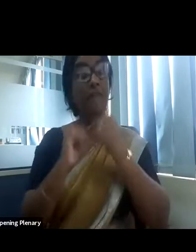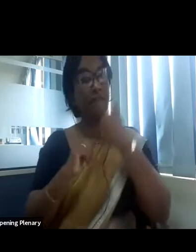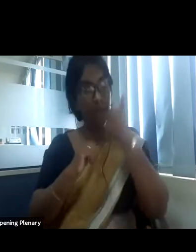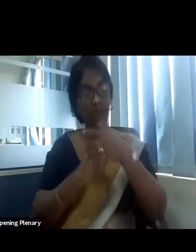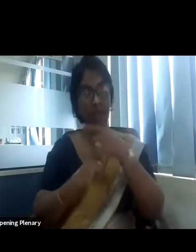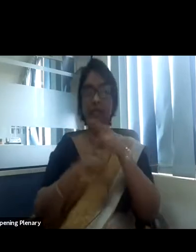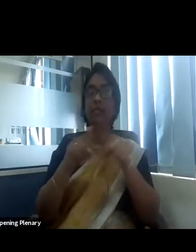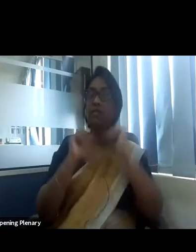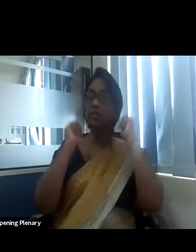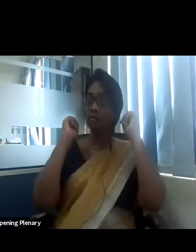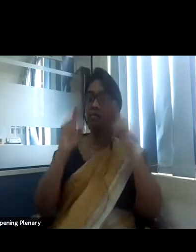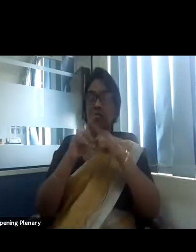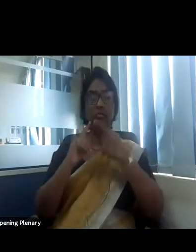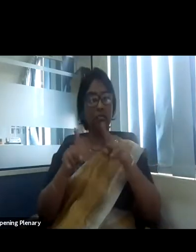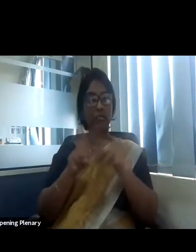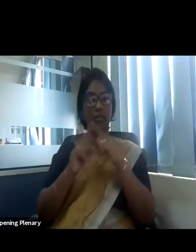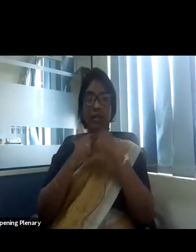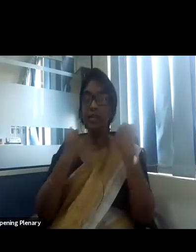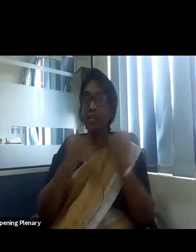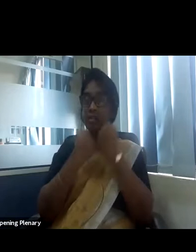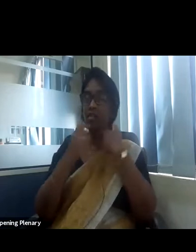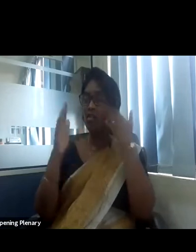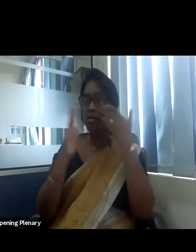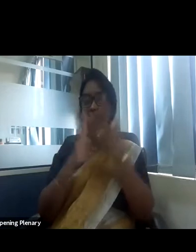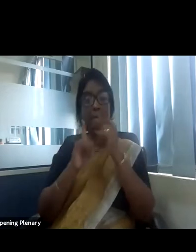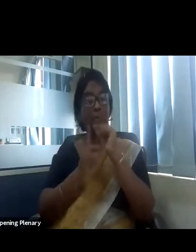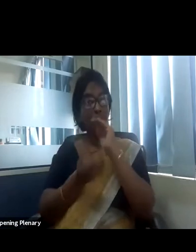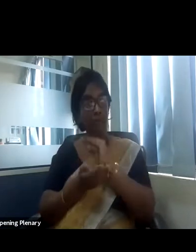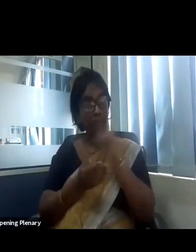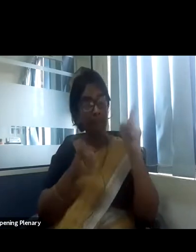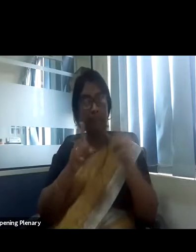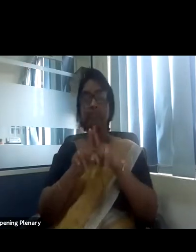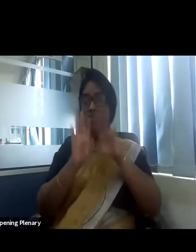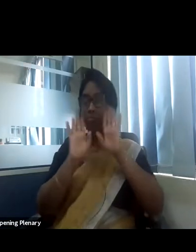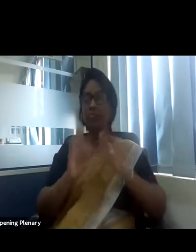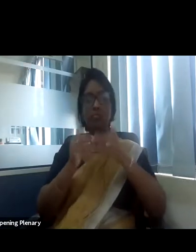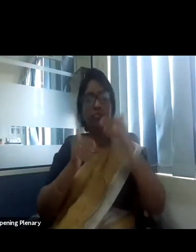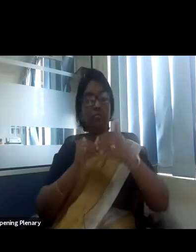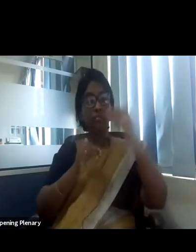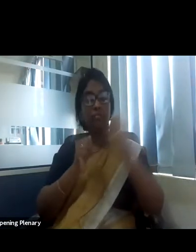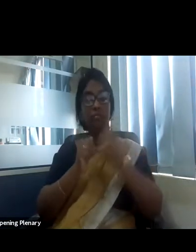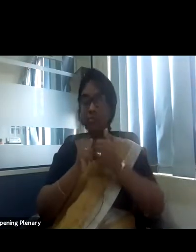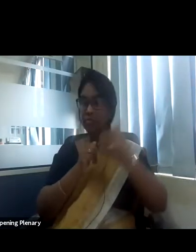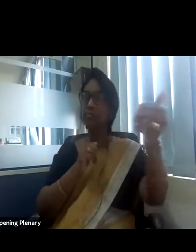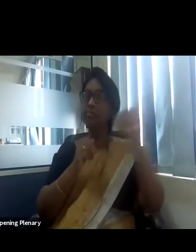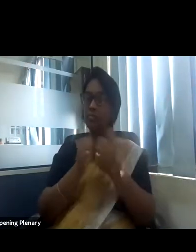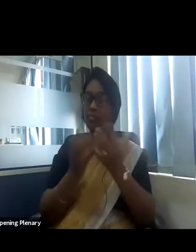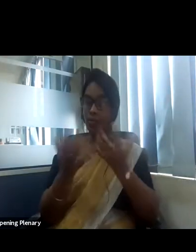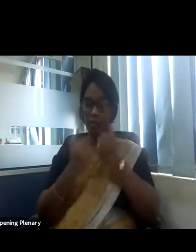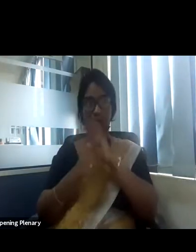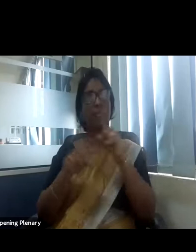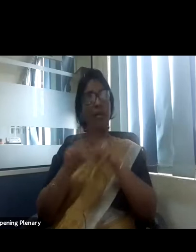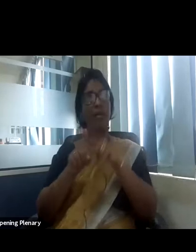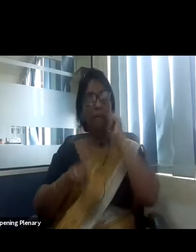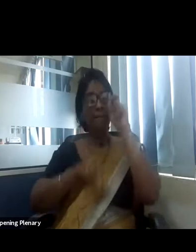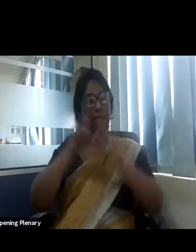challenges. However, we still have a long way to go if we are to deliver for people and the planet